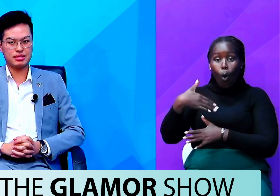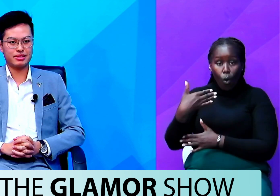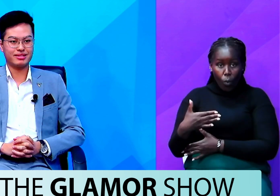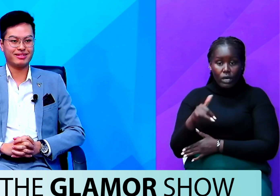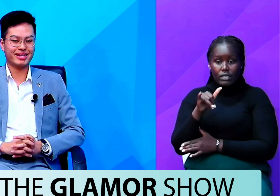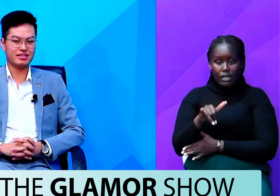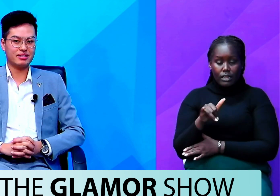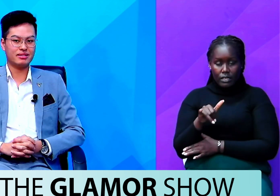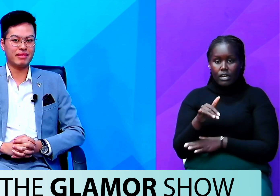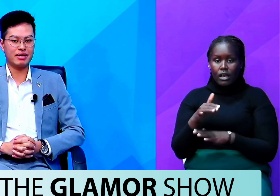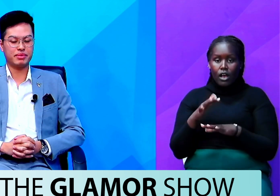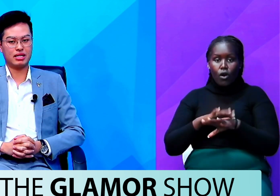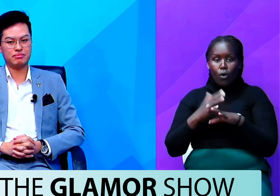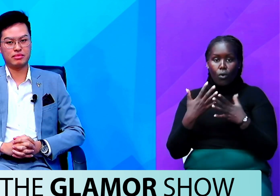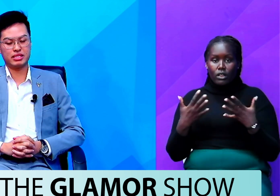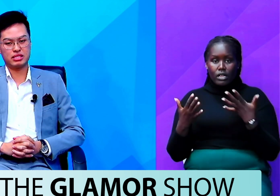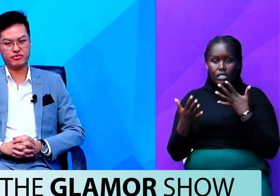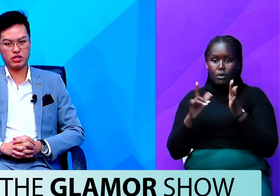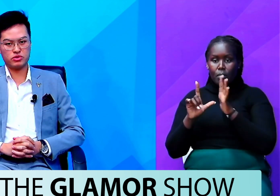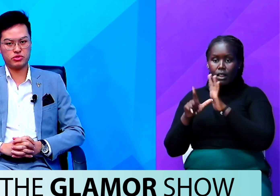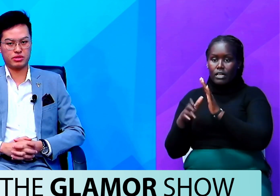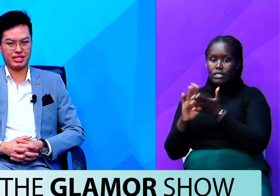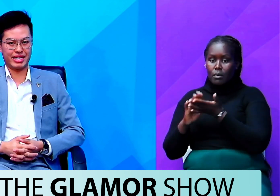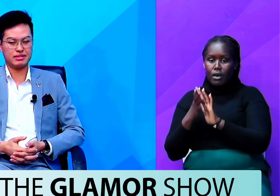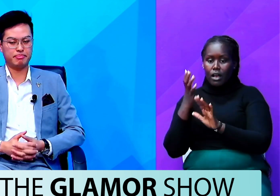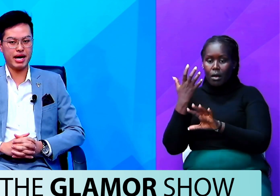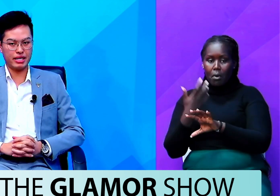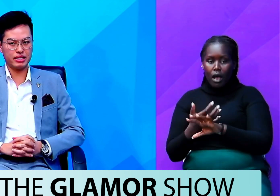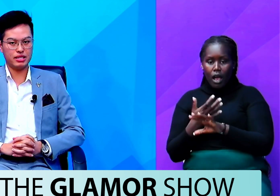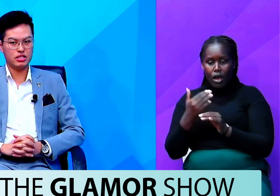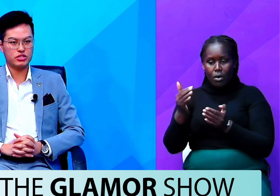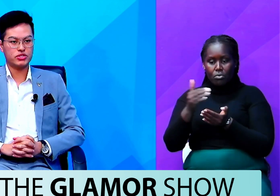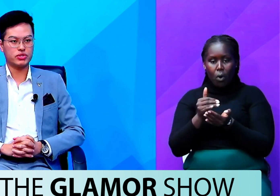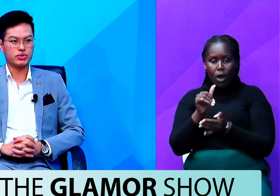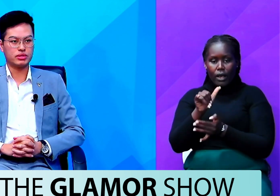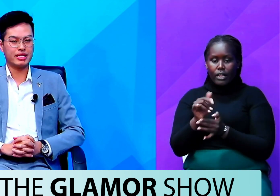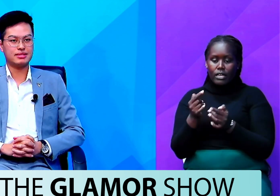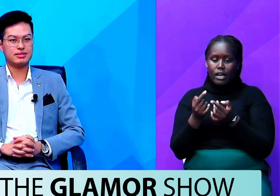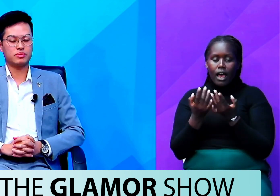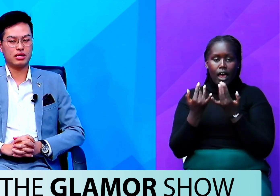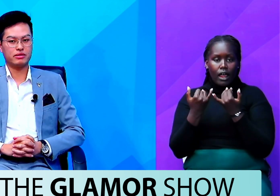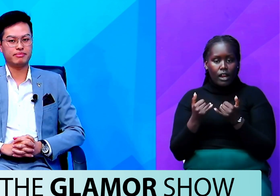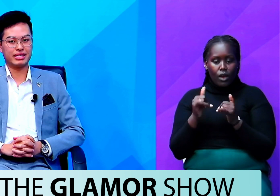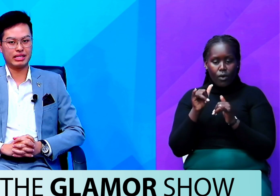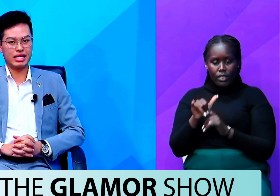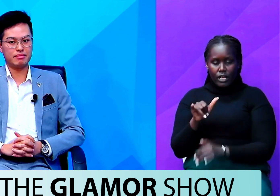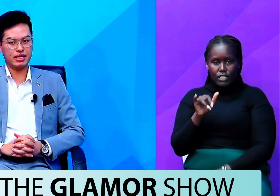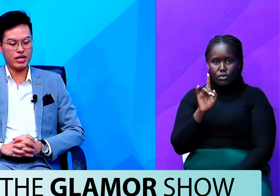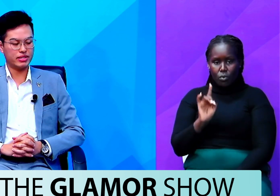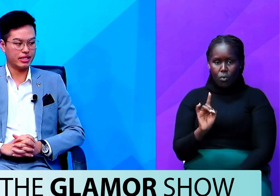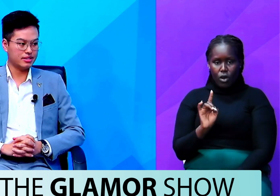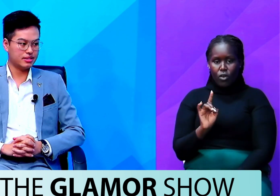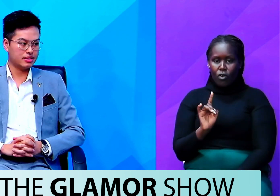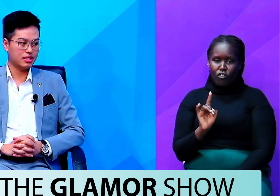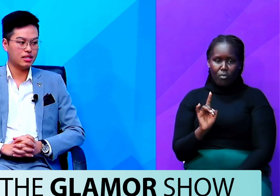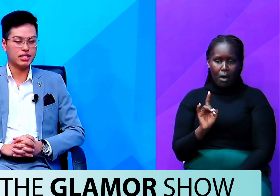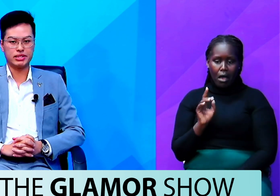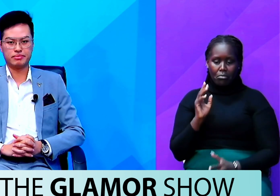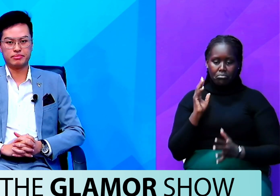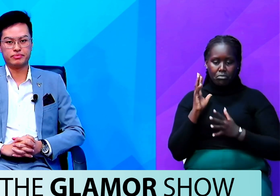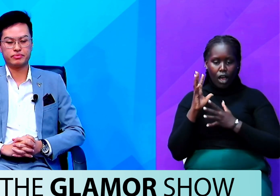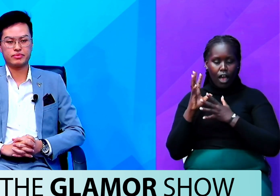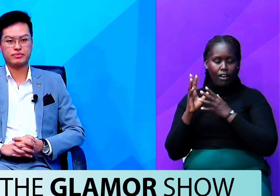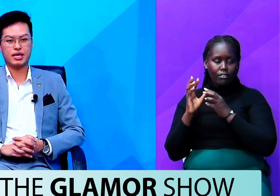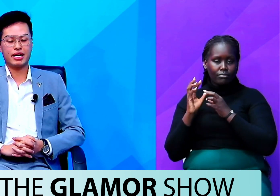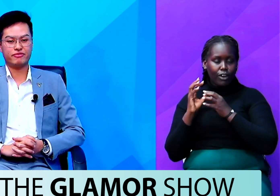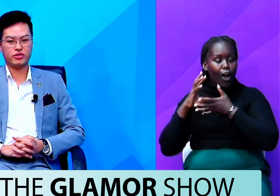credits later might become a bit difficult to collect back. So that's one of my dilemma nowadays.